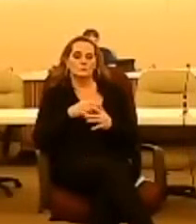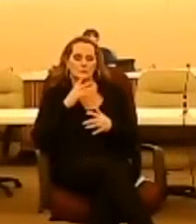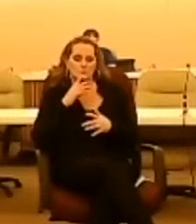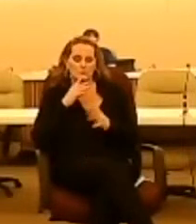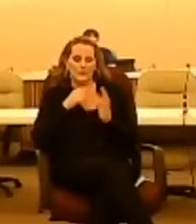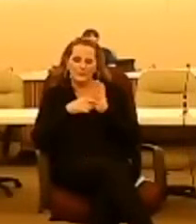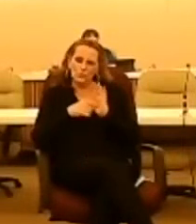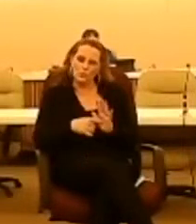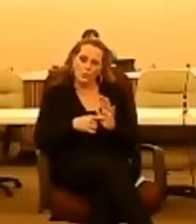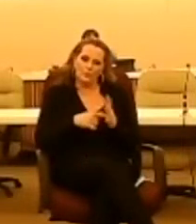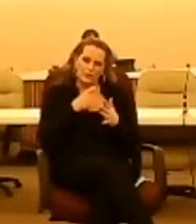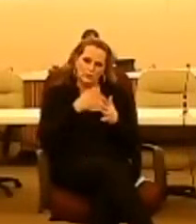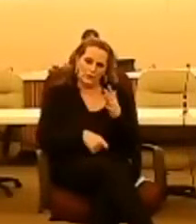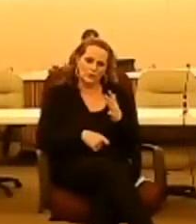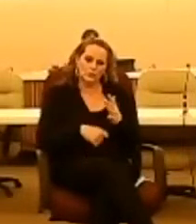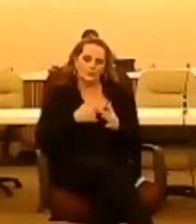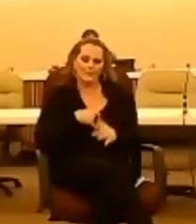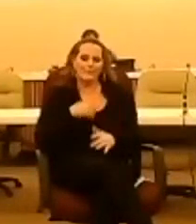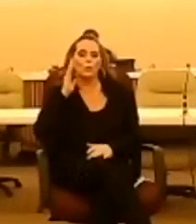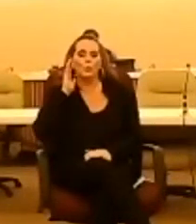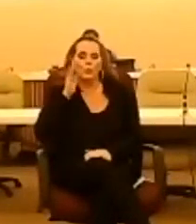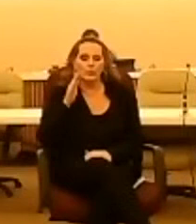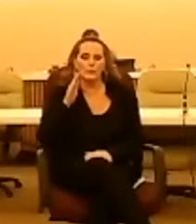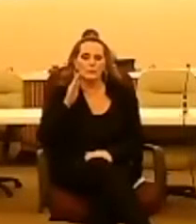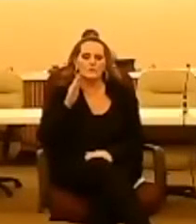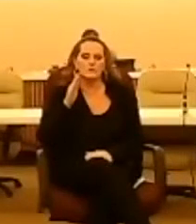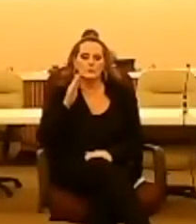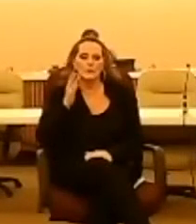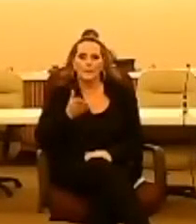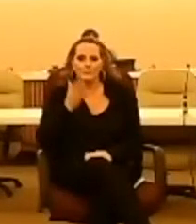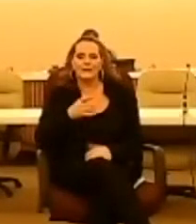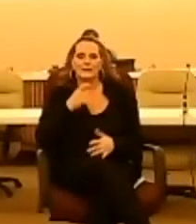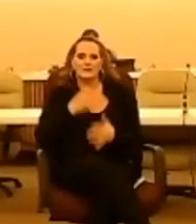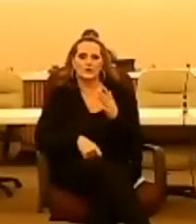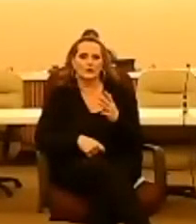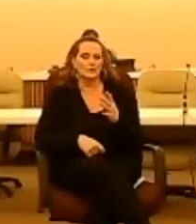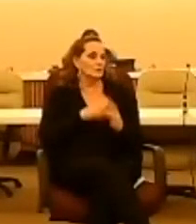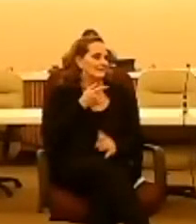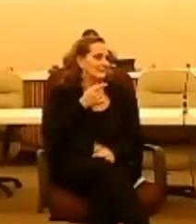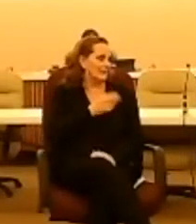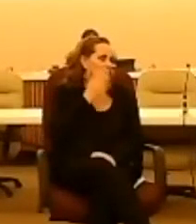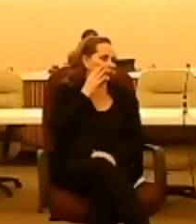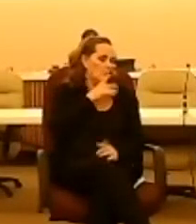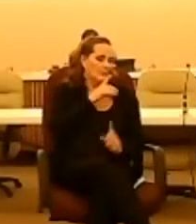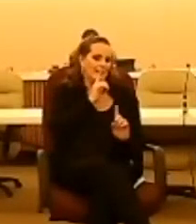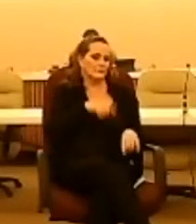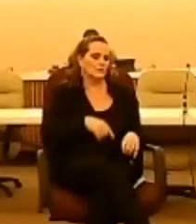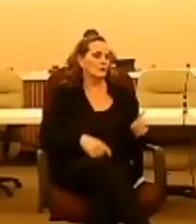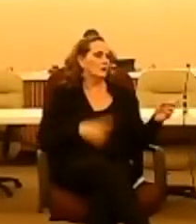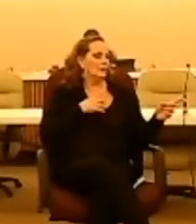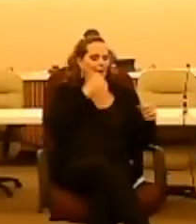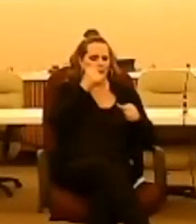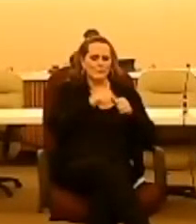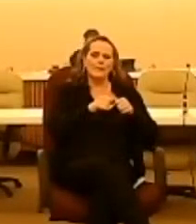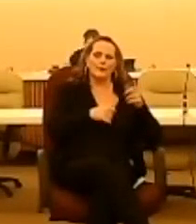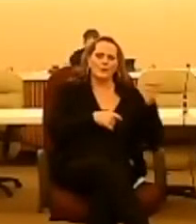that there is intended to be a charge? Do you know that answer, Don? Yeah, I remember you asked that now.